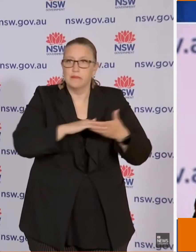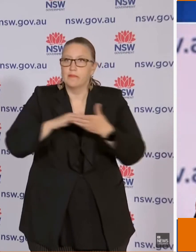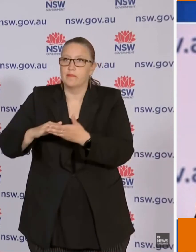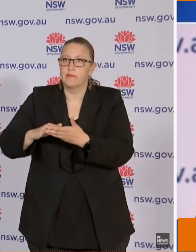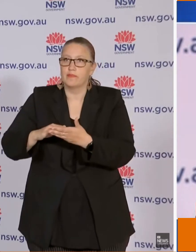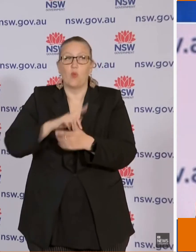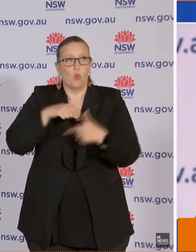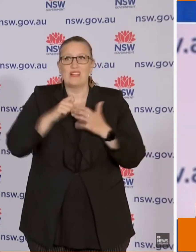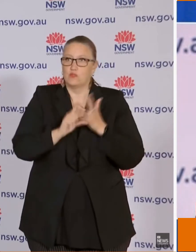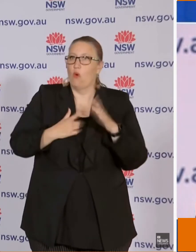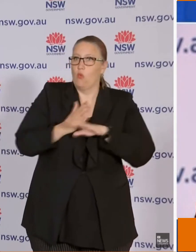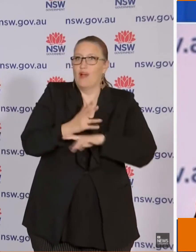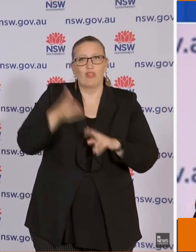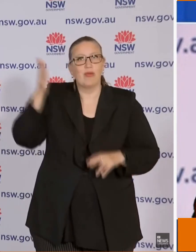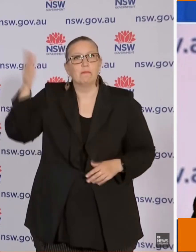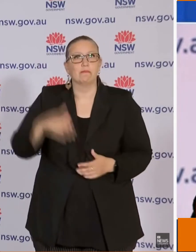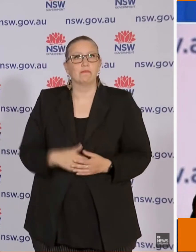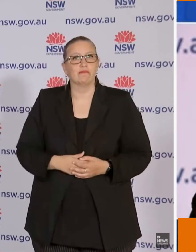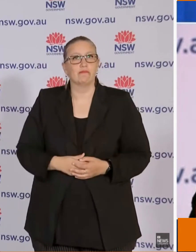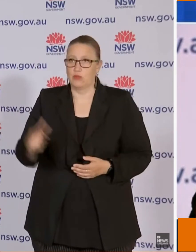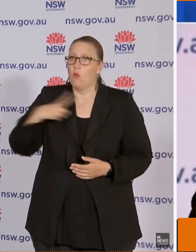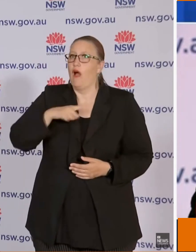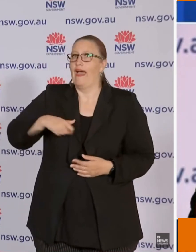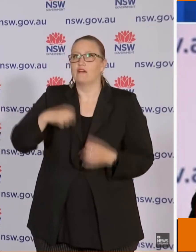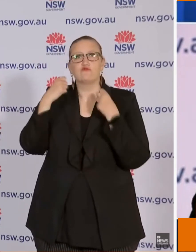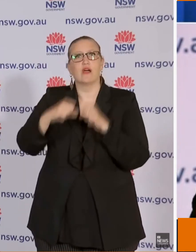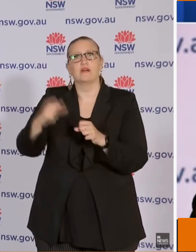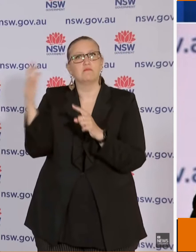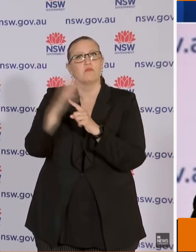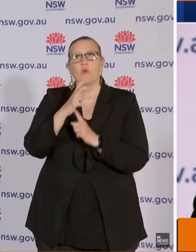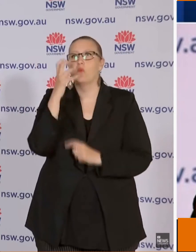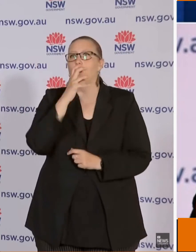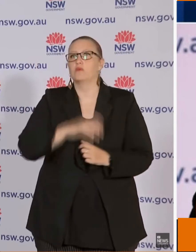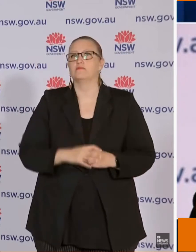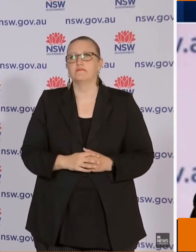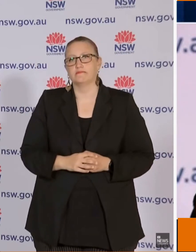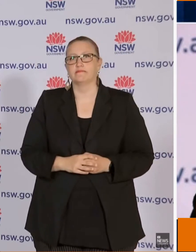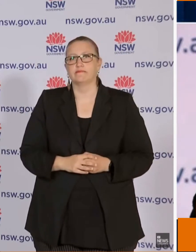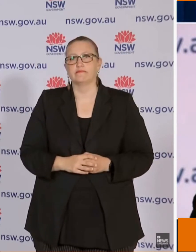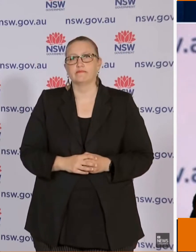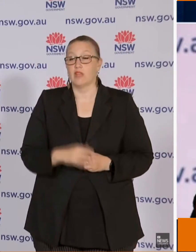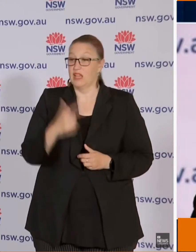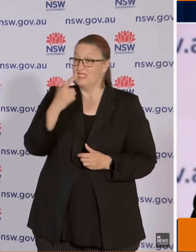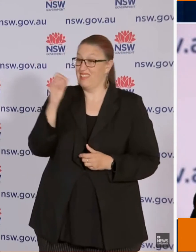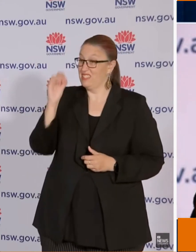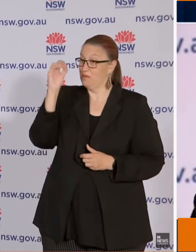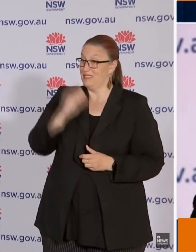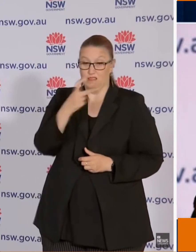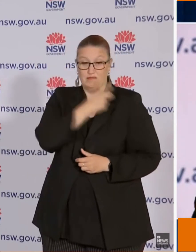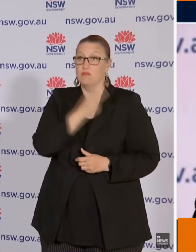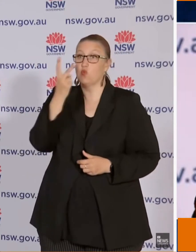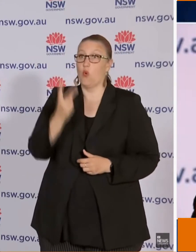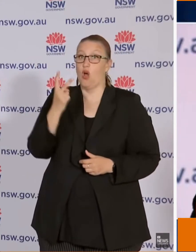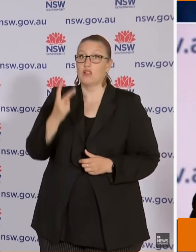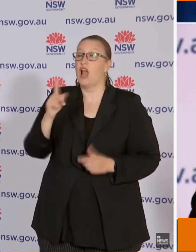It's really important. That is why it's 70% double dose. I don't want people who've chosen to be unvaccinated complain